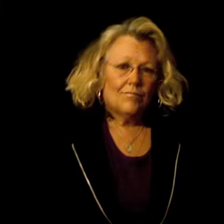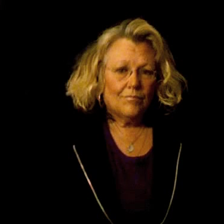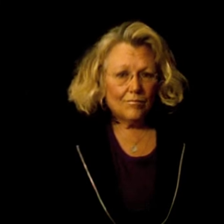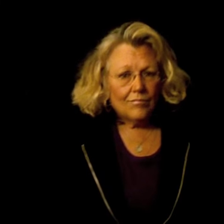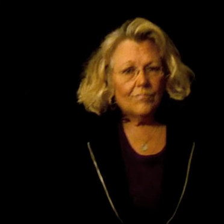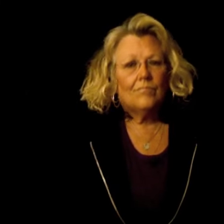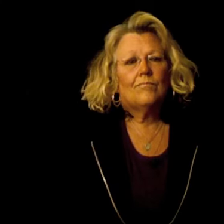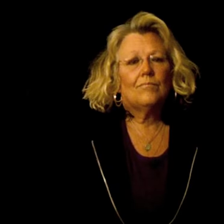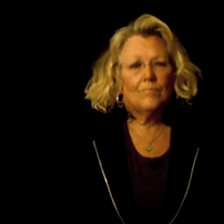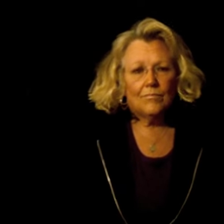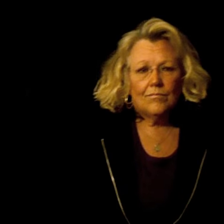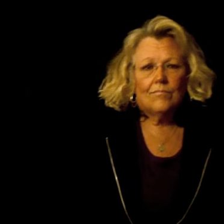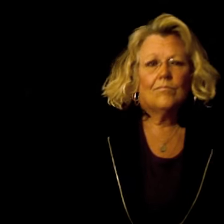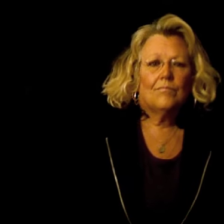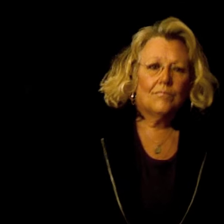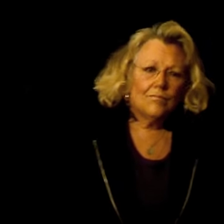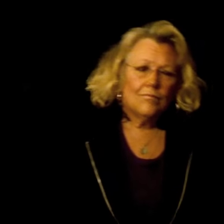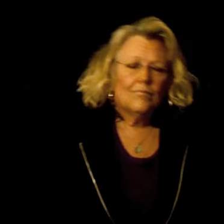Thank you.